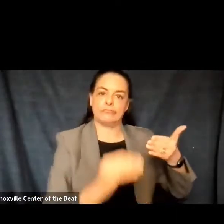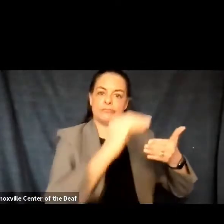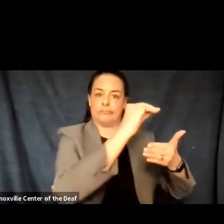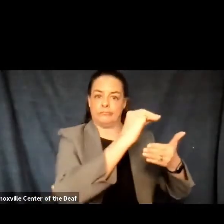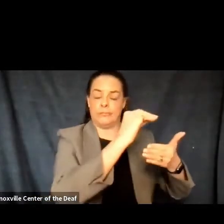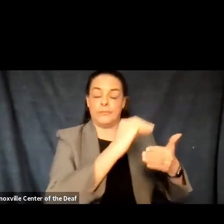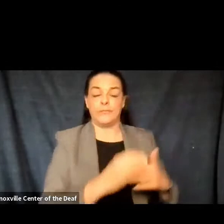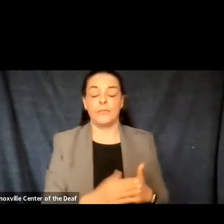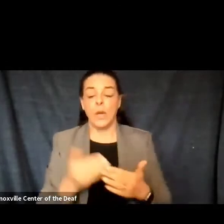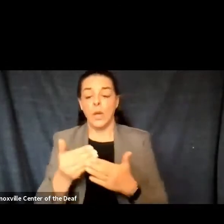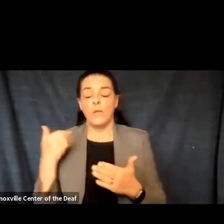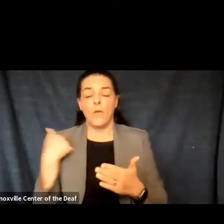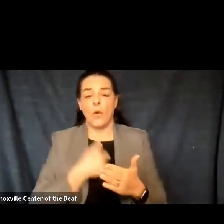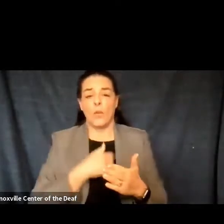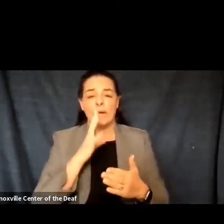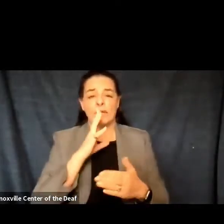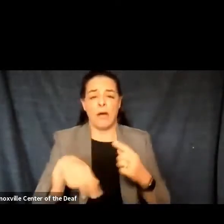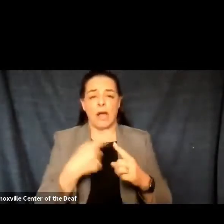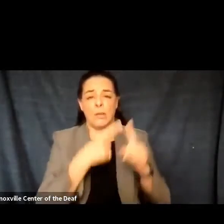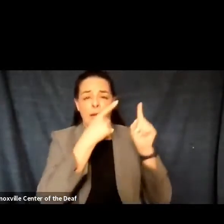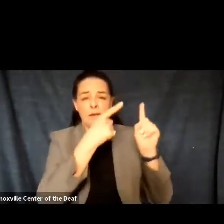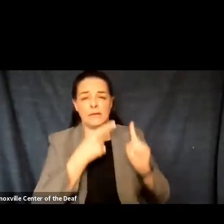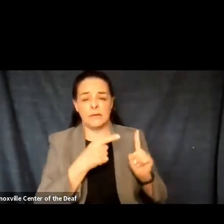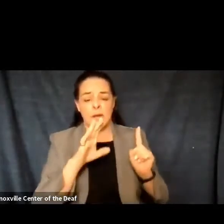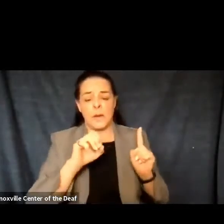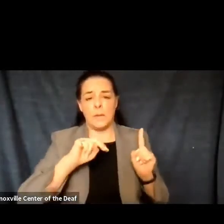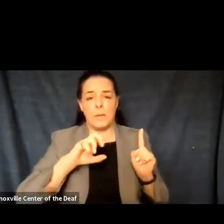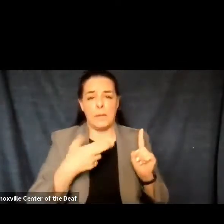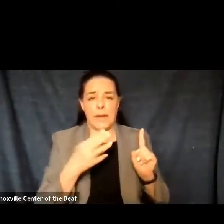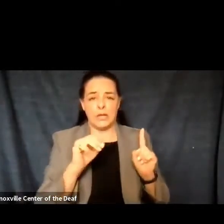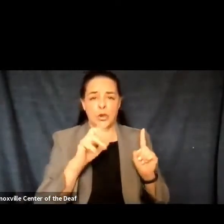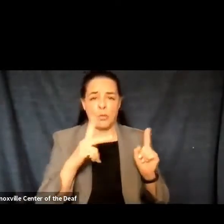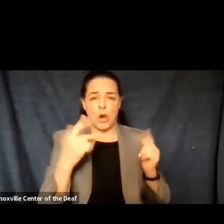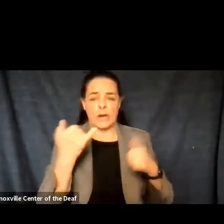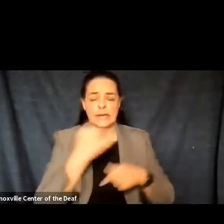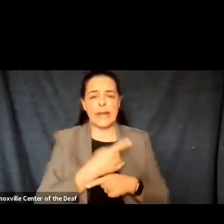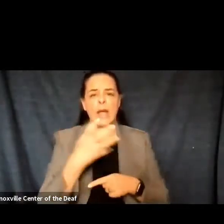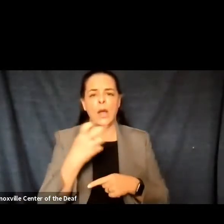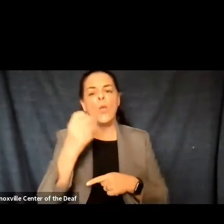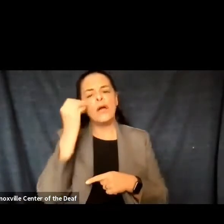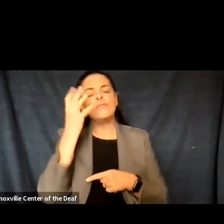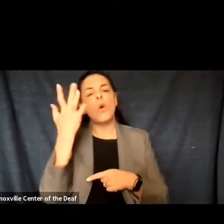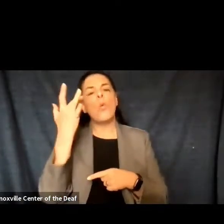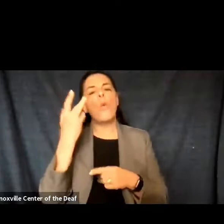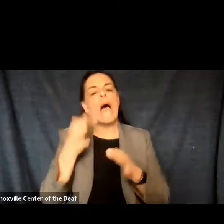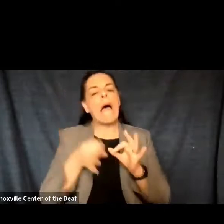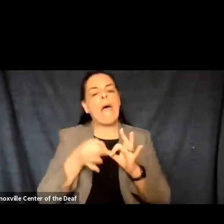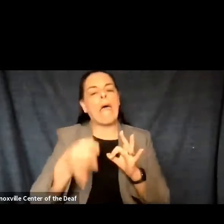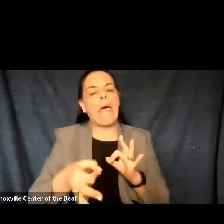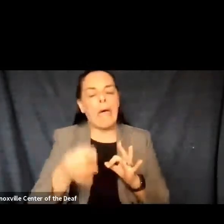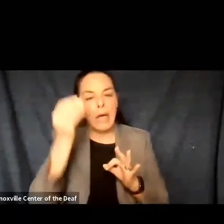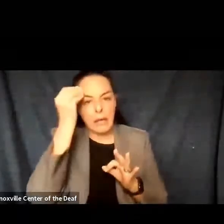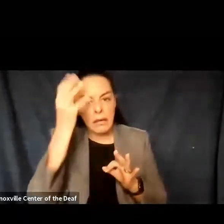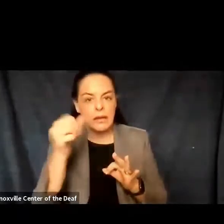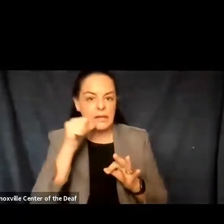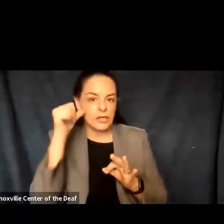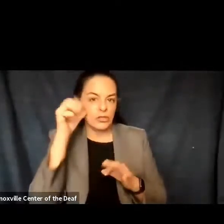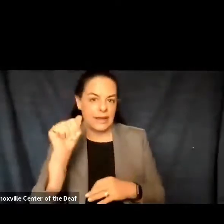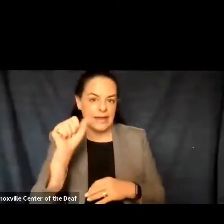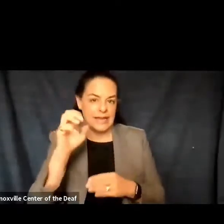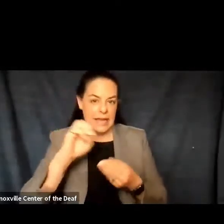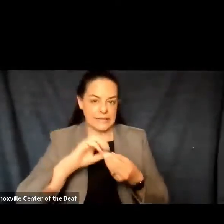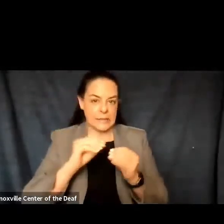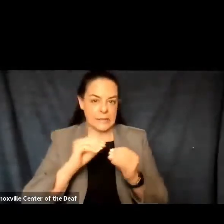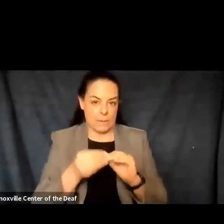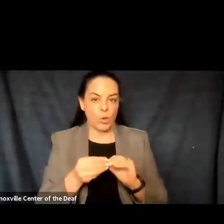into benchmarks today, we want to discuss why we delayed in updating yesterday's case numbers. During